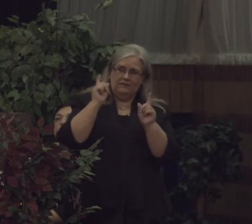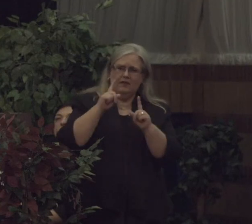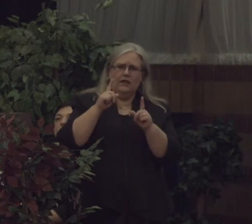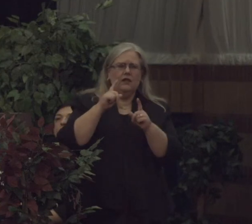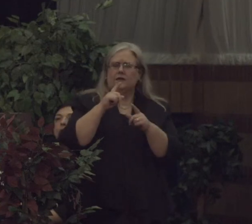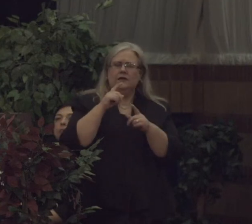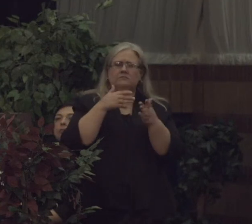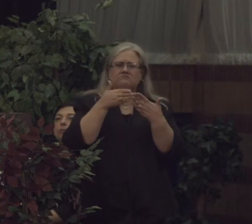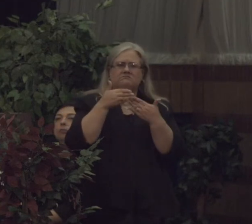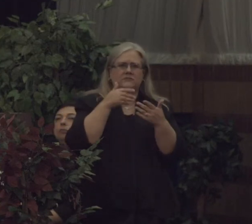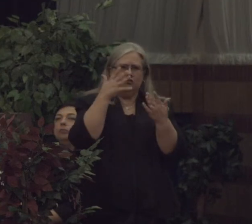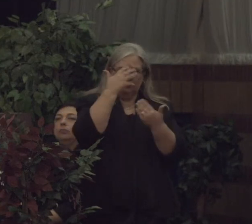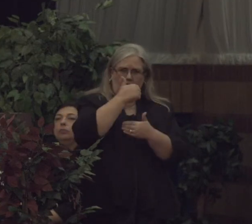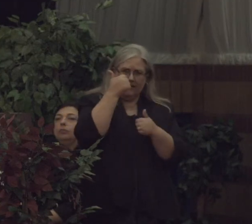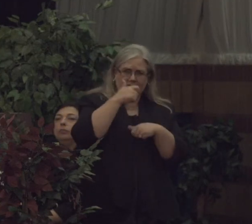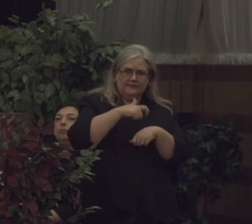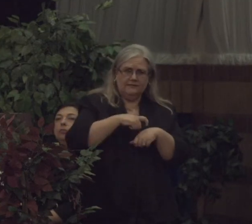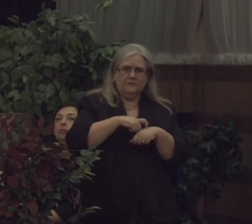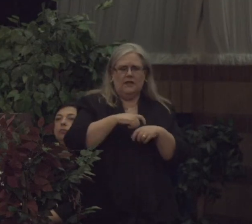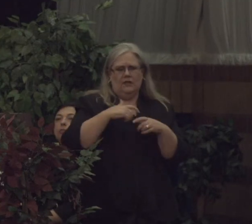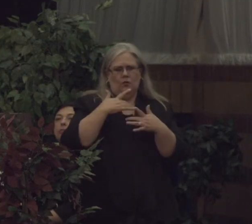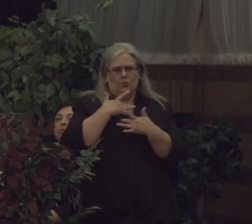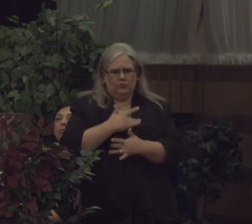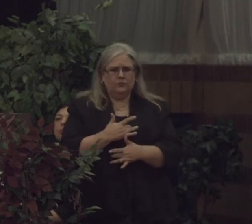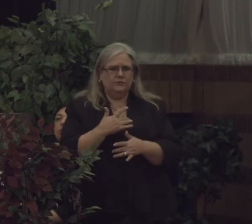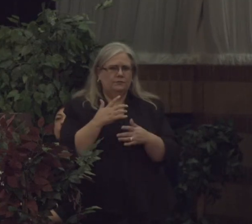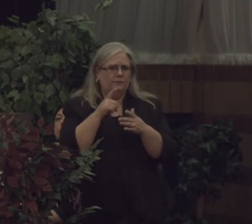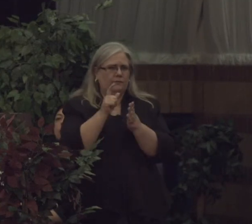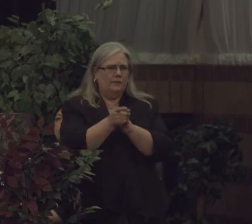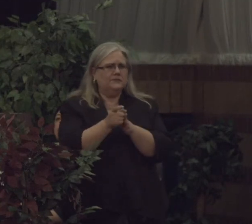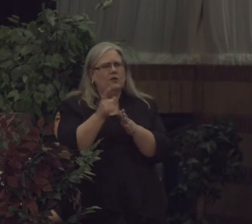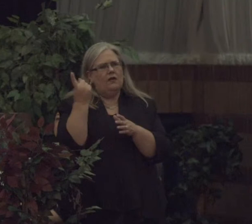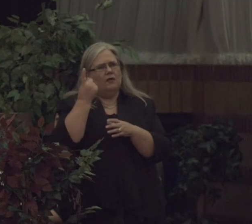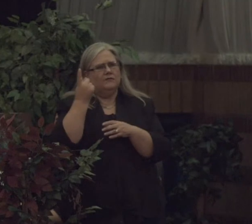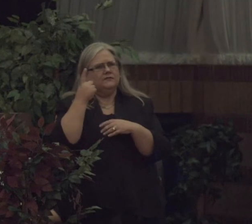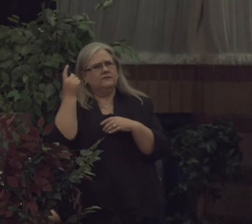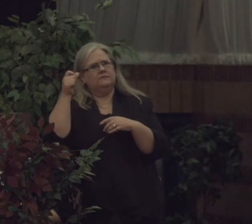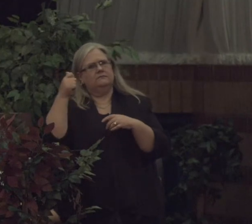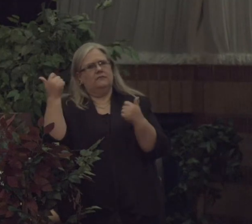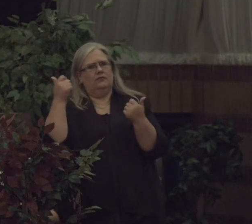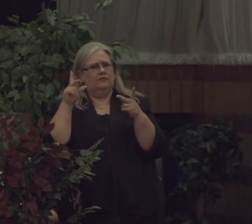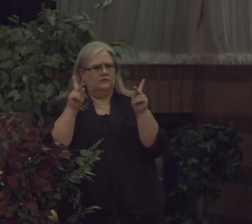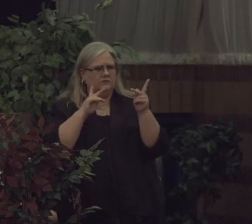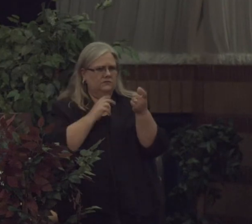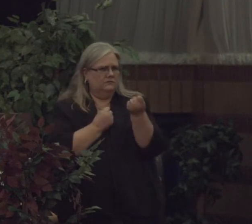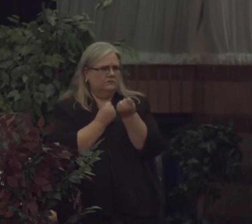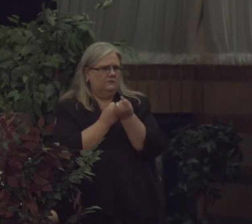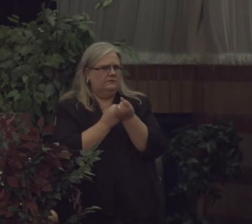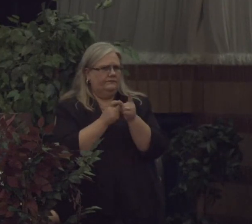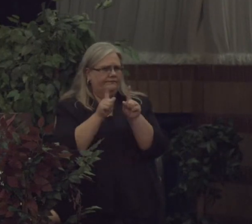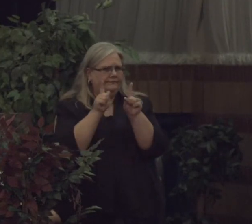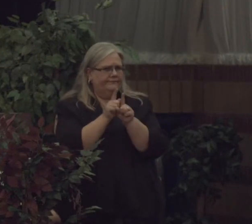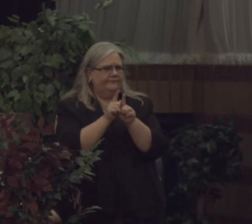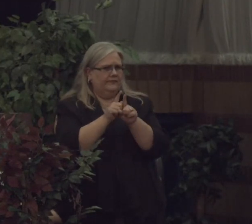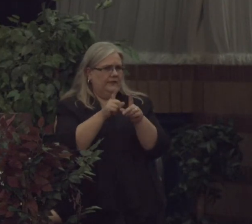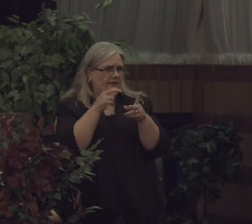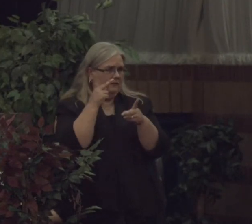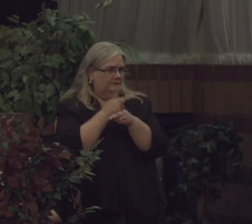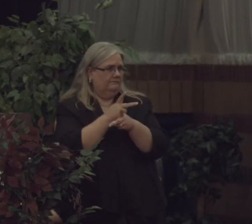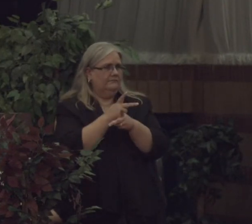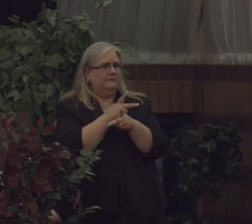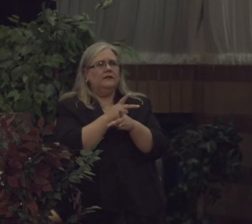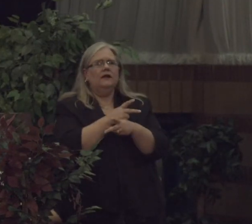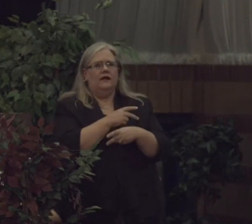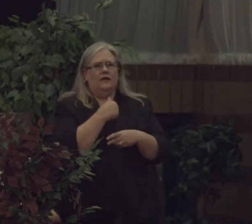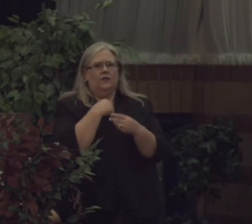moments, remember, there will always be someone else fighting alongside you. So keep them close and recognize their support. With that said, I'd